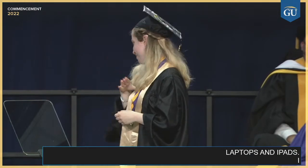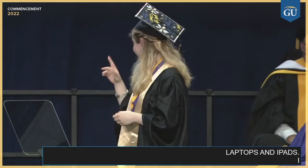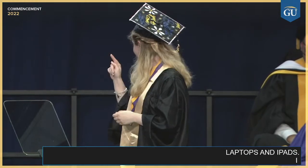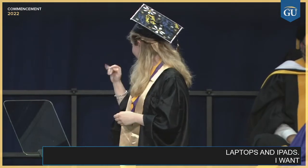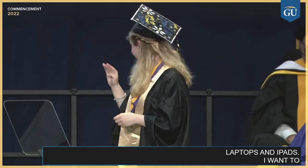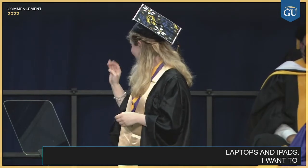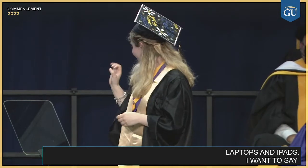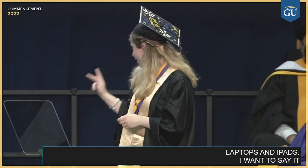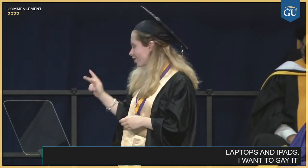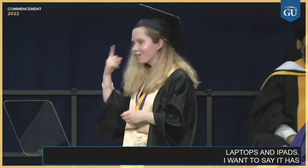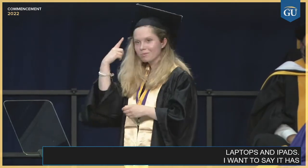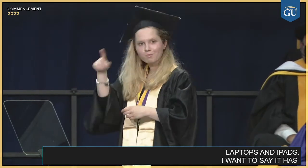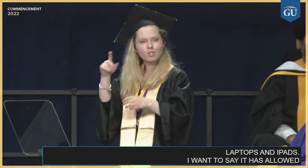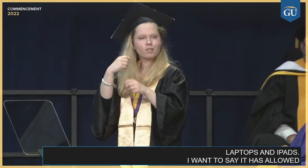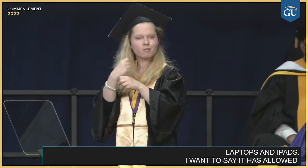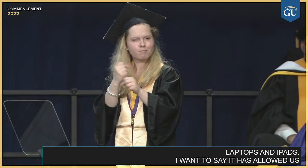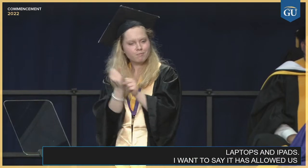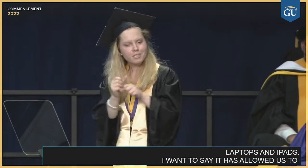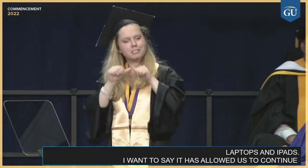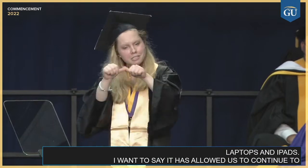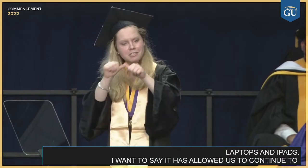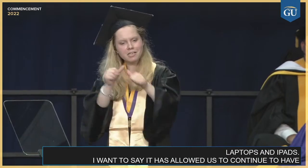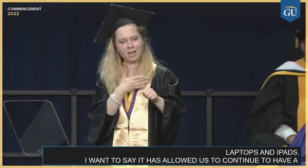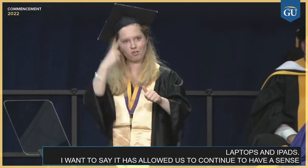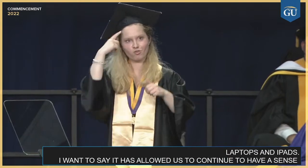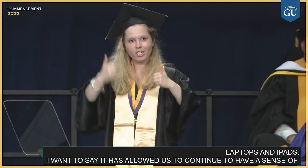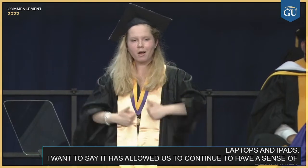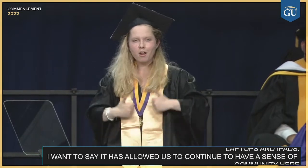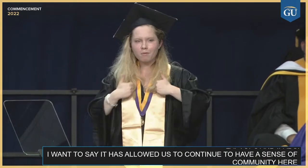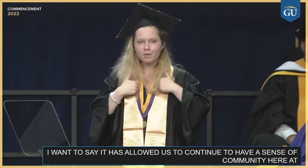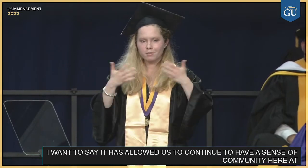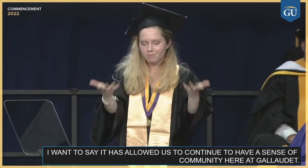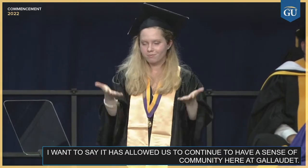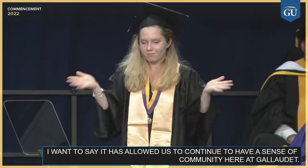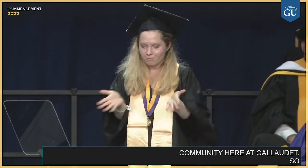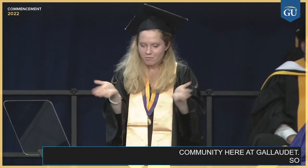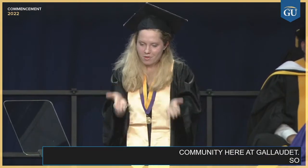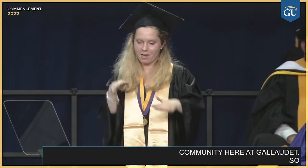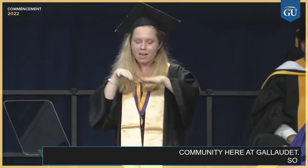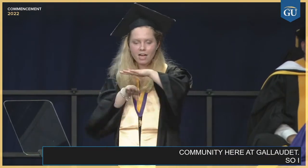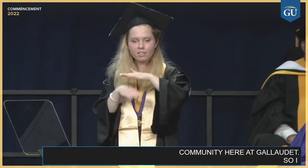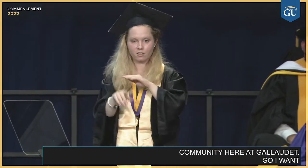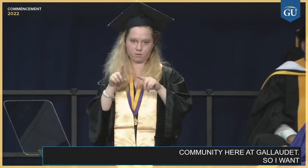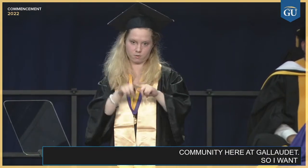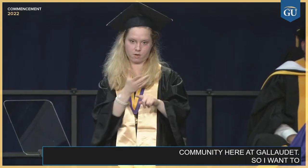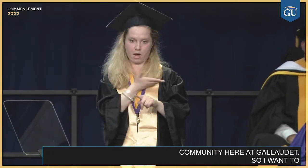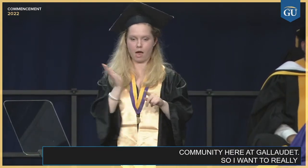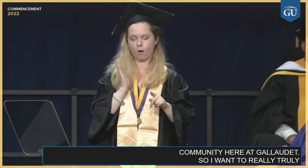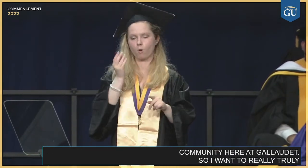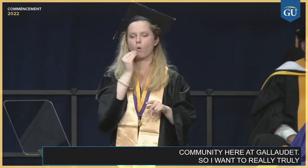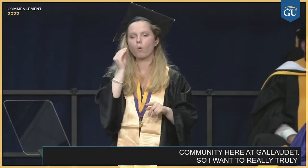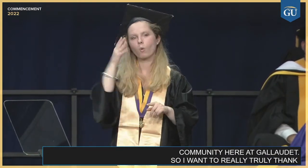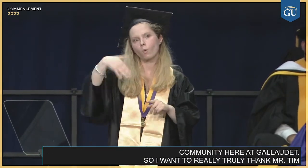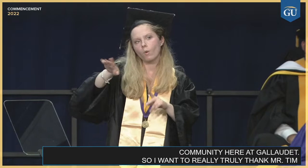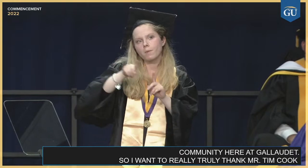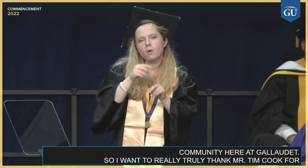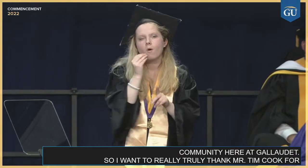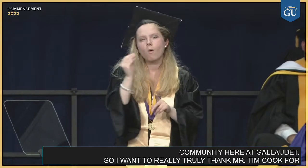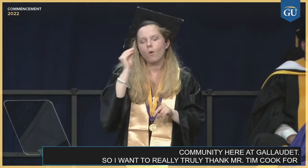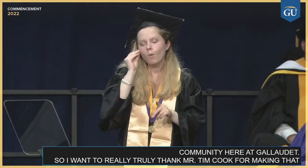truly thank Mr. Tim Cook for making that possible for us here at Gallaudet and making that accessible for us to